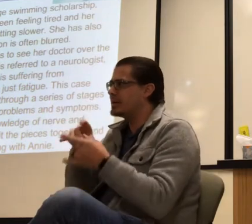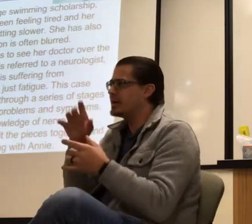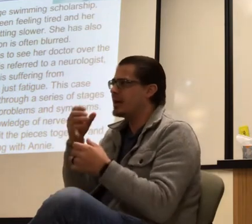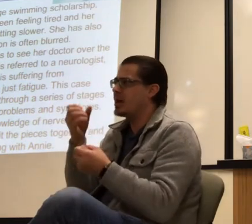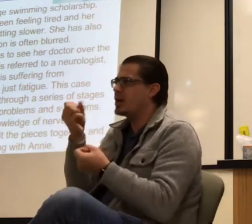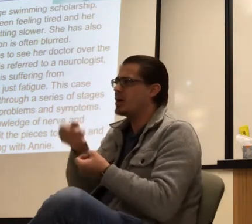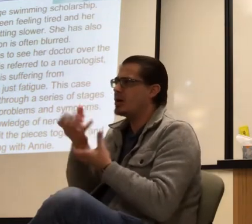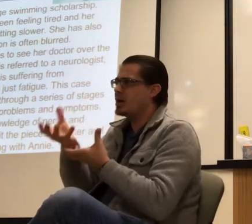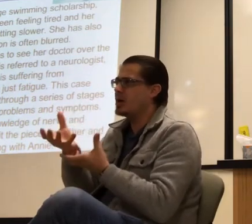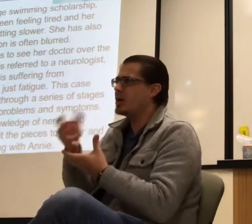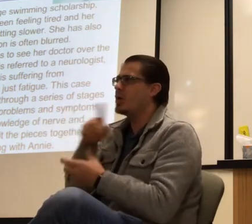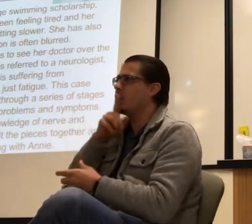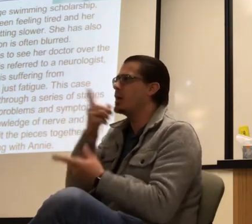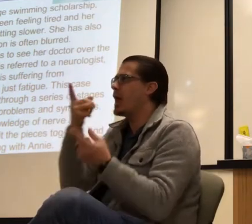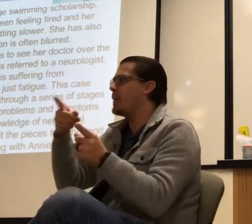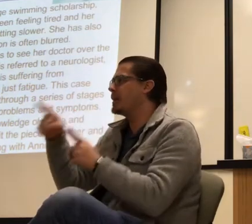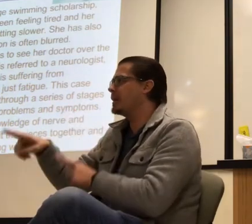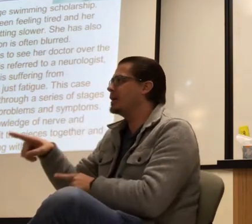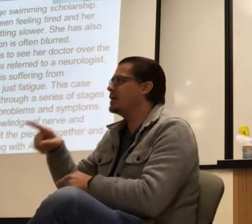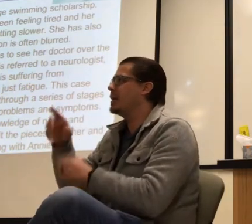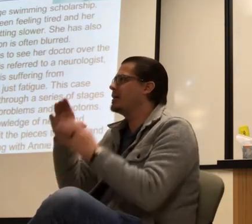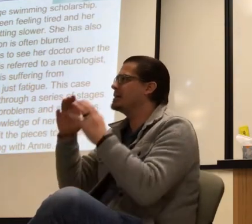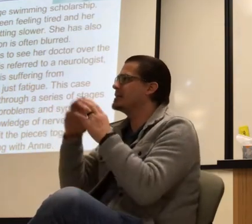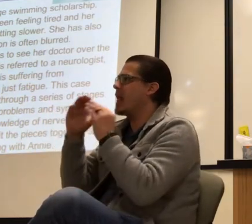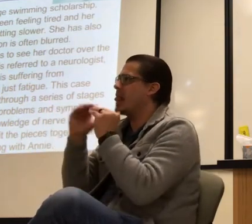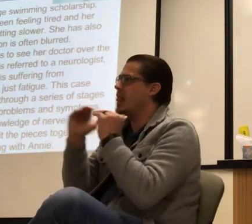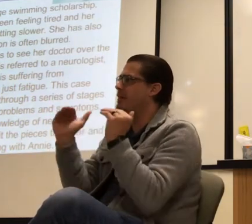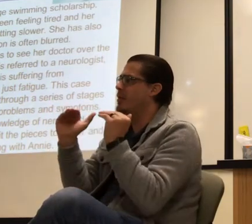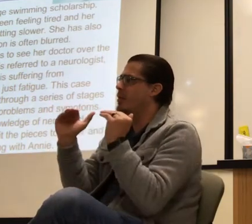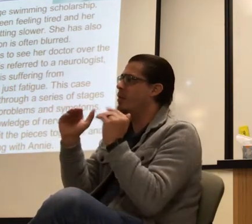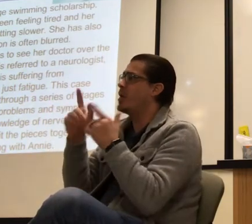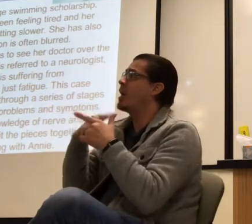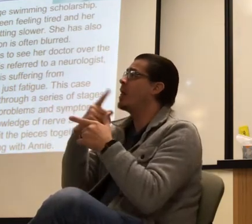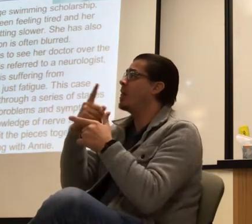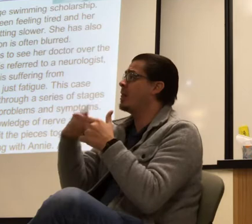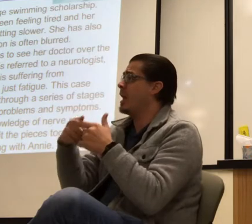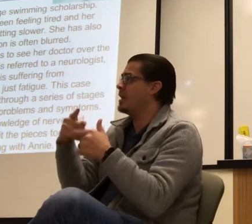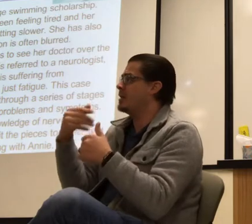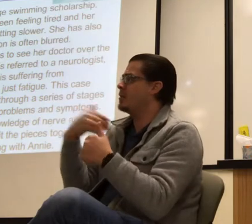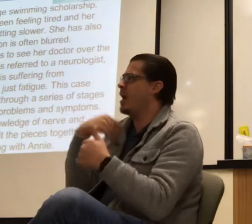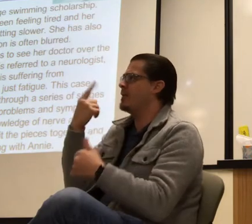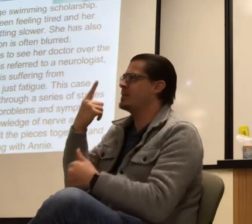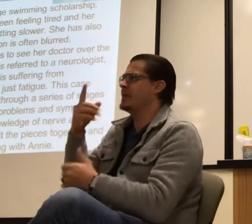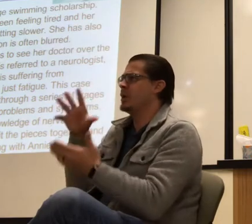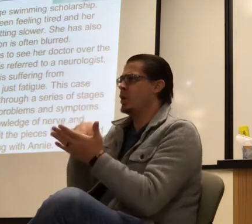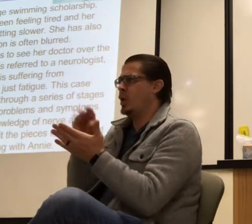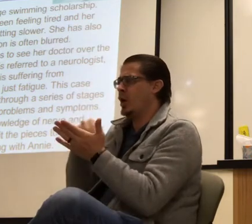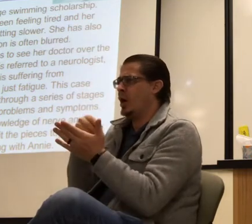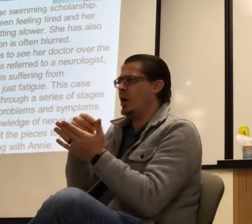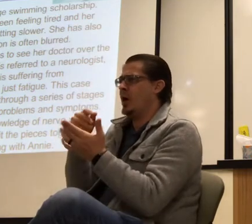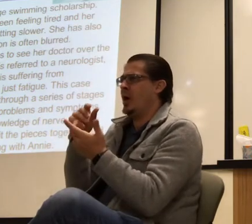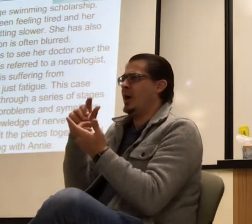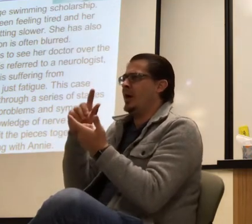symptoms and what's really going on at the cell level. And then you take something that you've learned and you see how